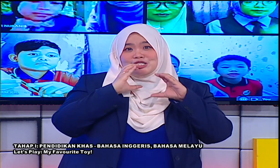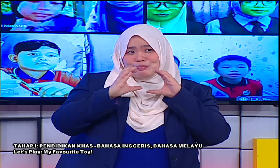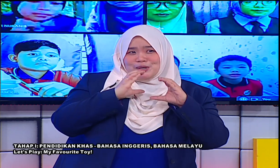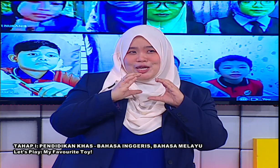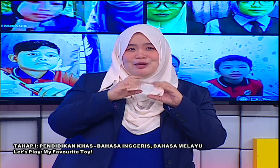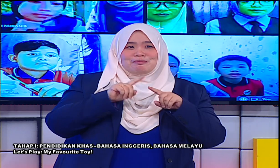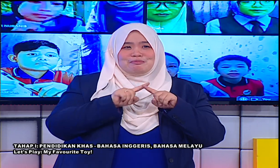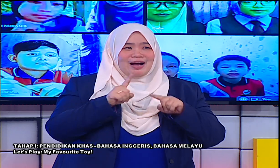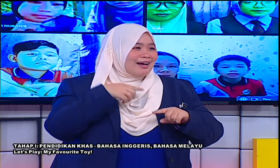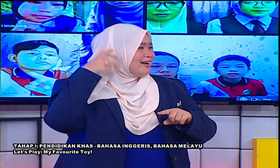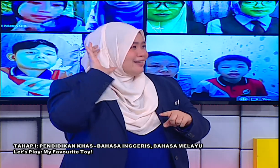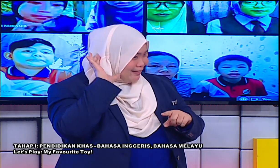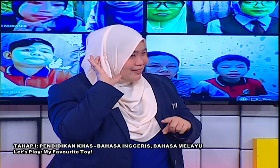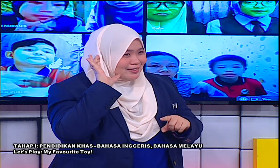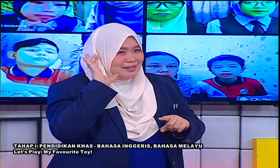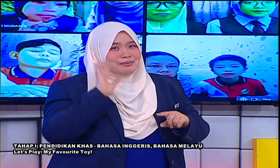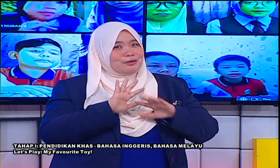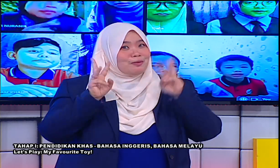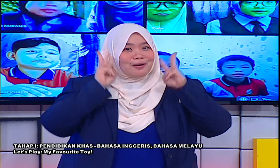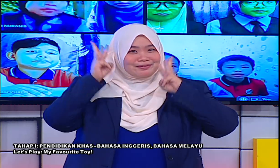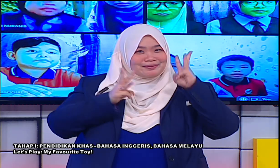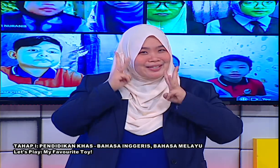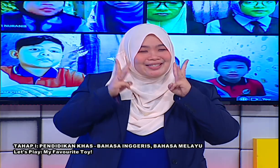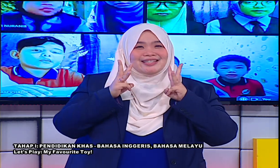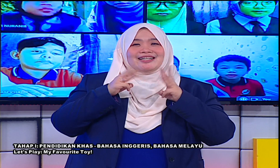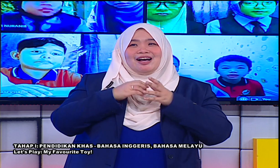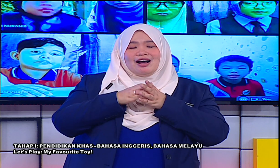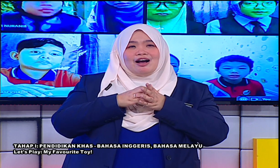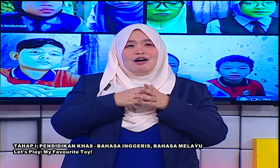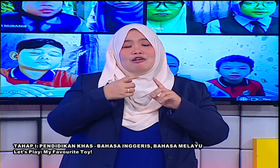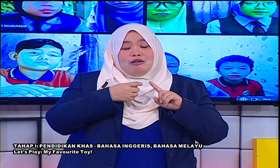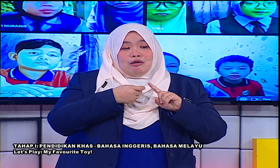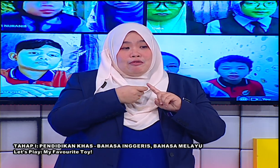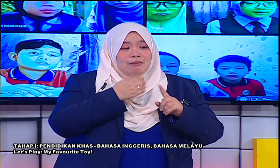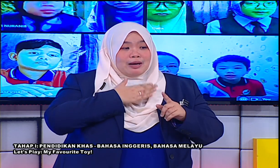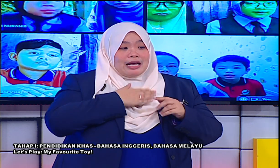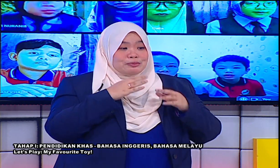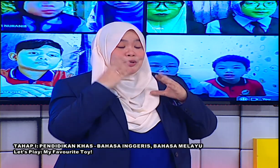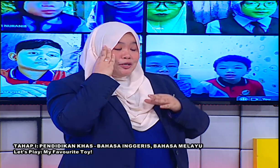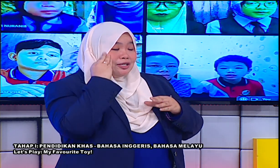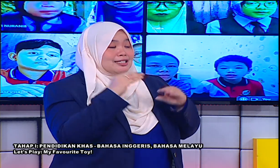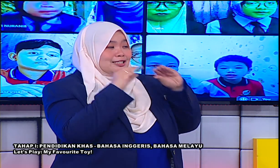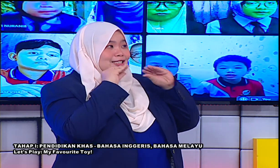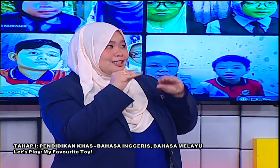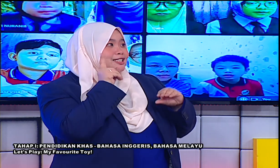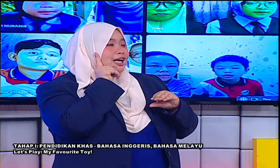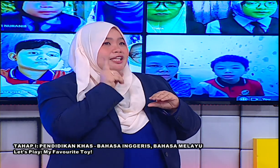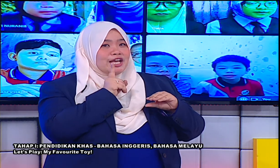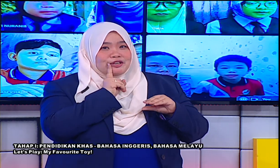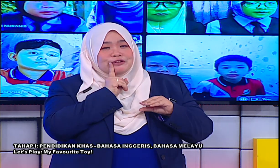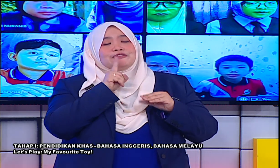I can speak, but I can't hear. But don't worry. From my experience